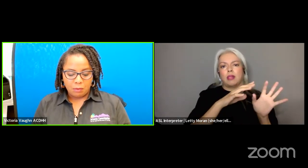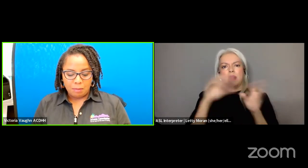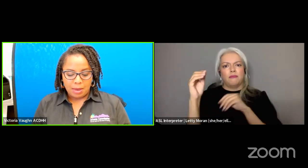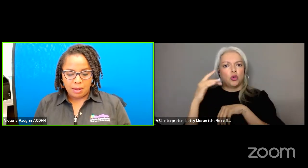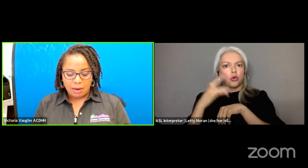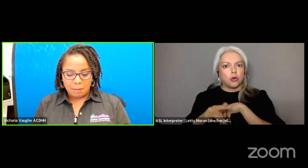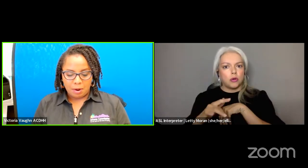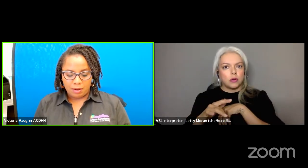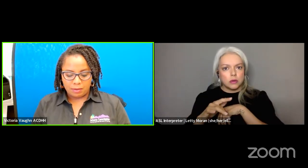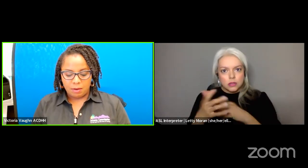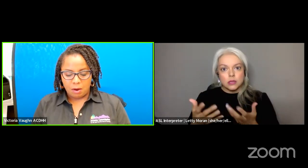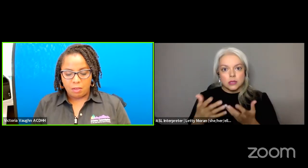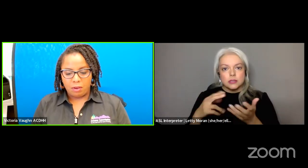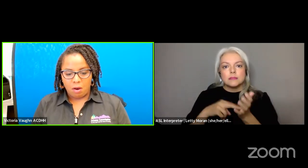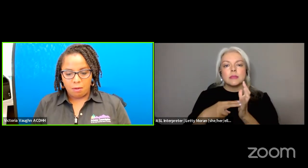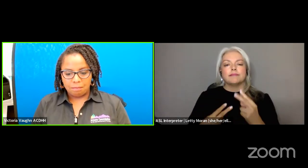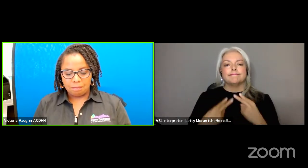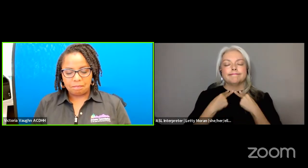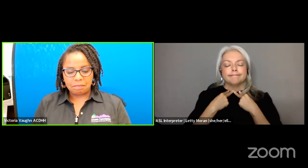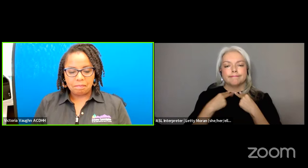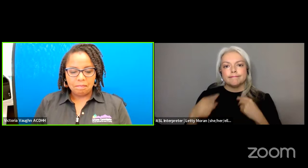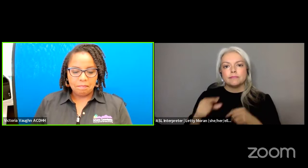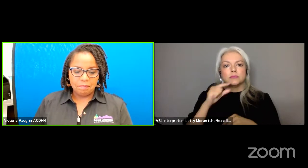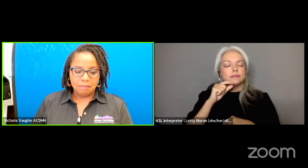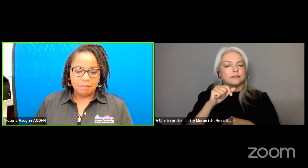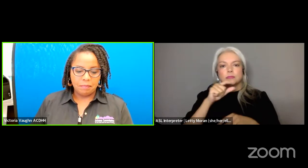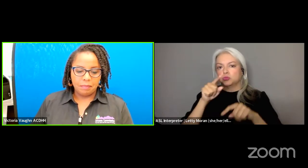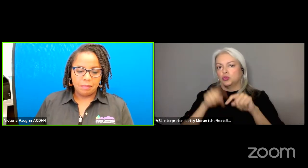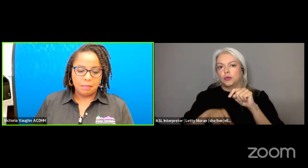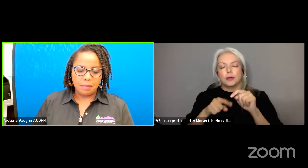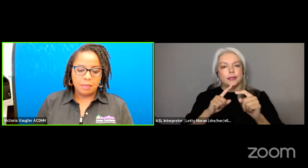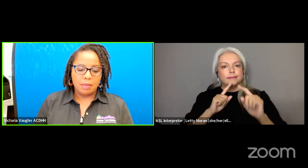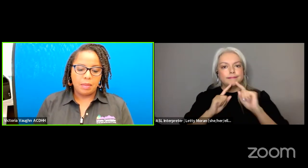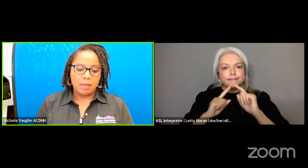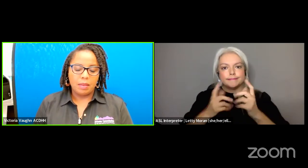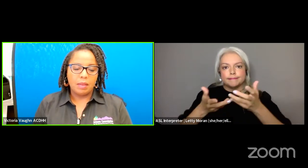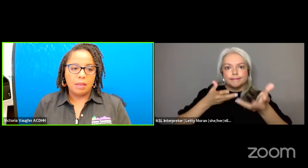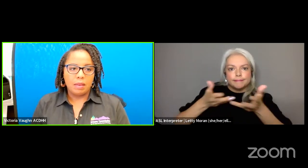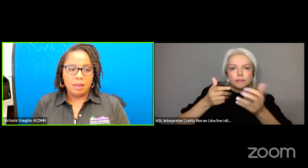the remaining parties on the call.